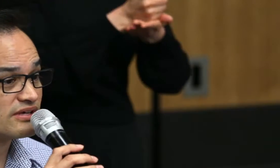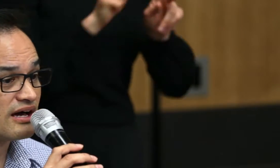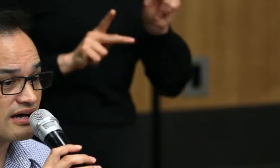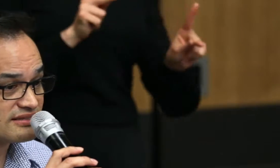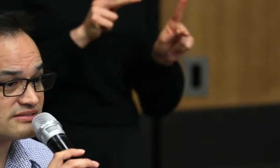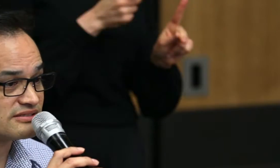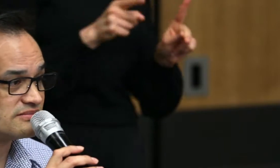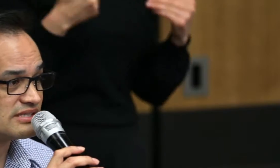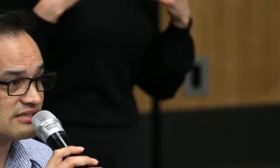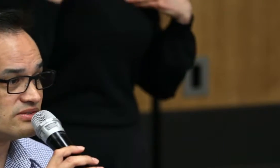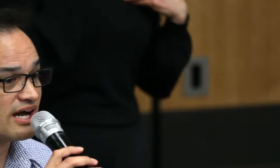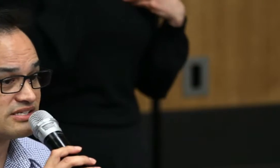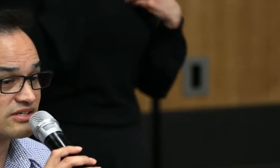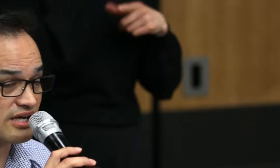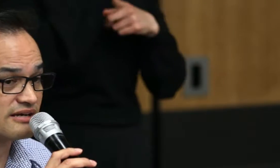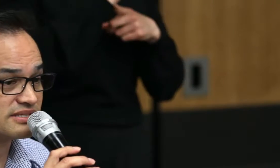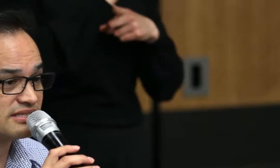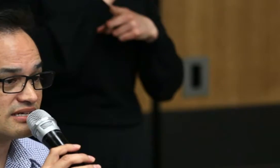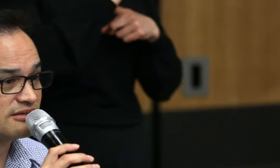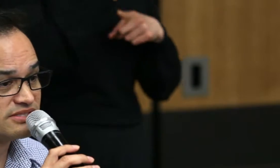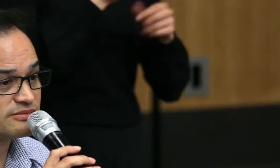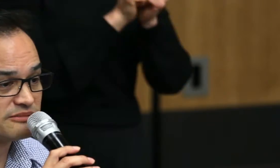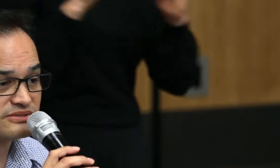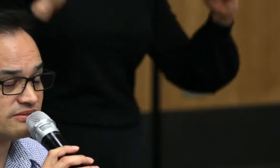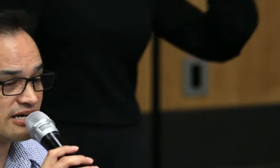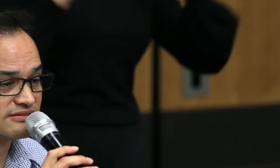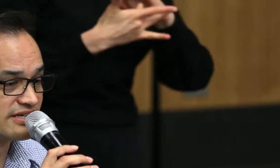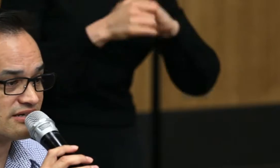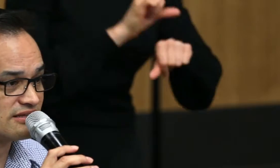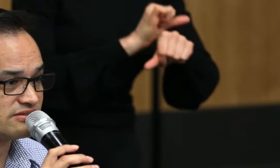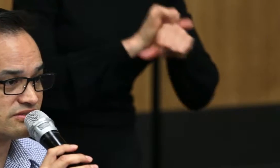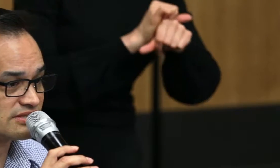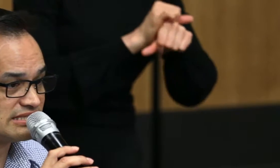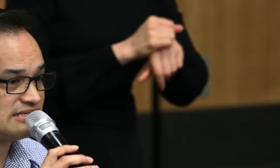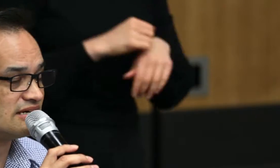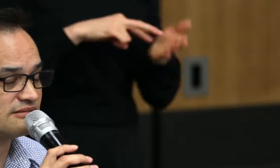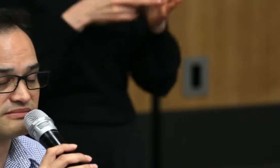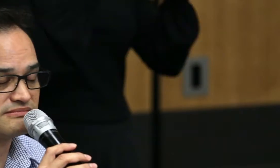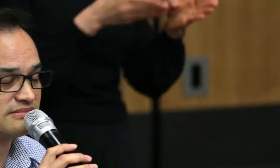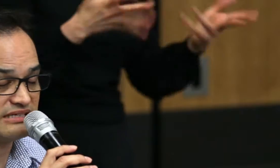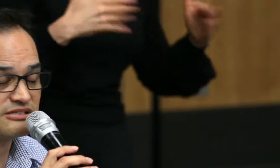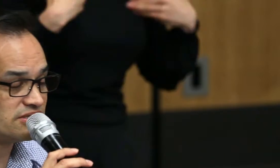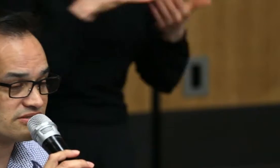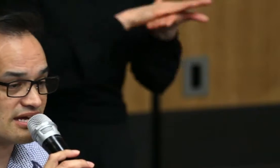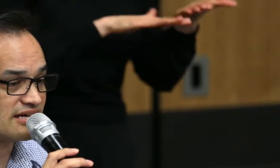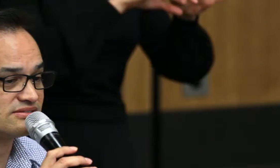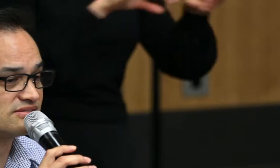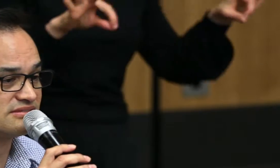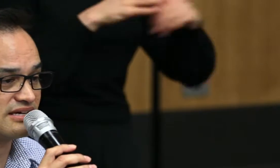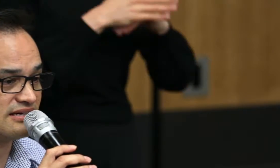folks with autism get into a high-tech job. And these are people who have a college degree in